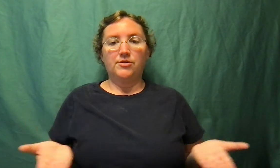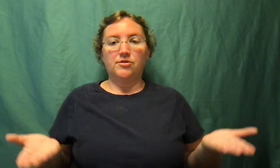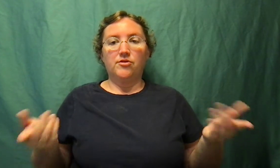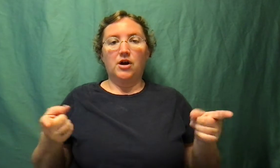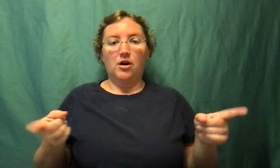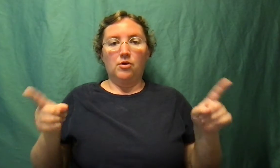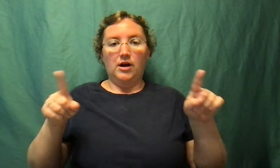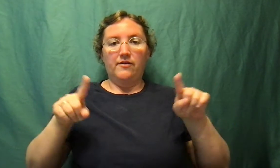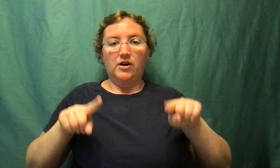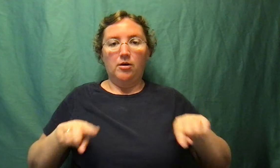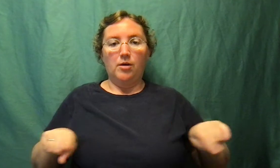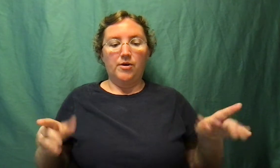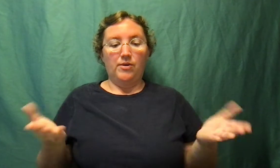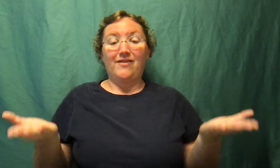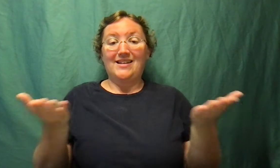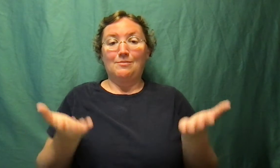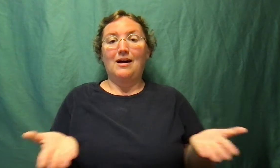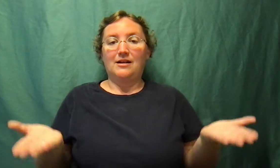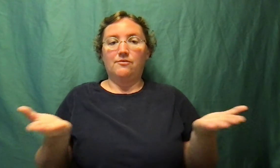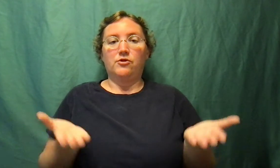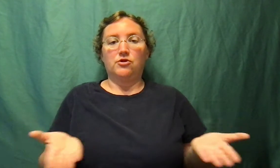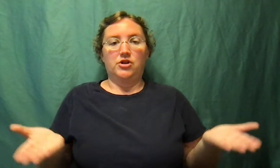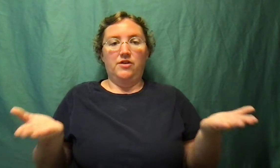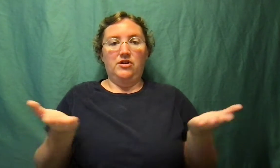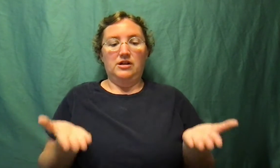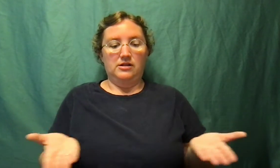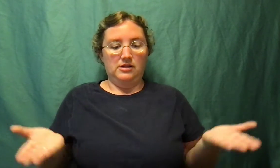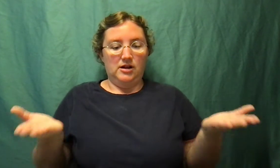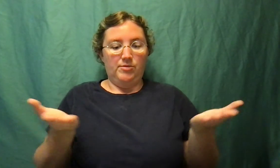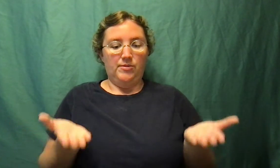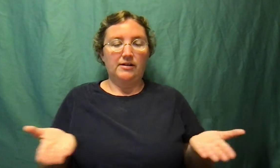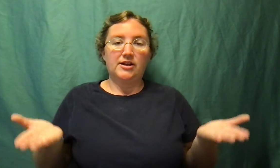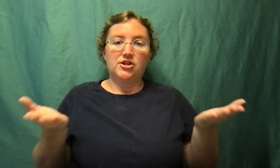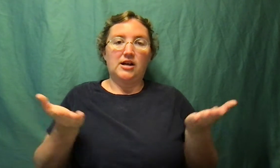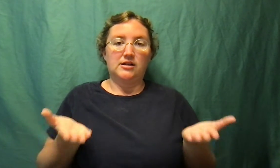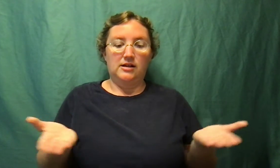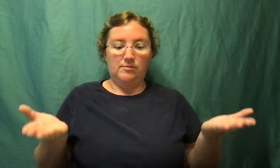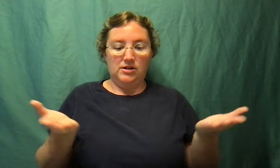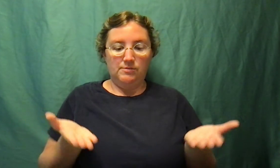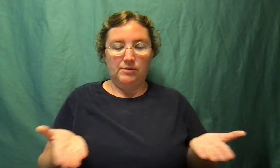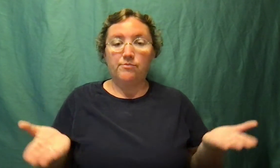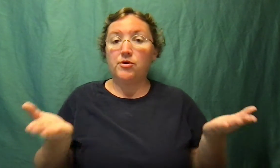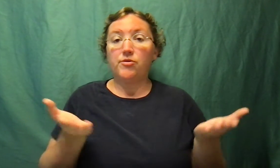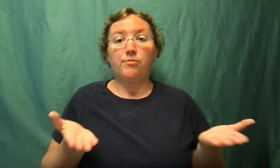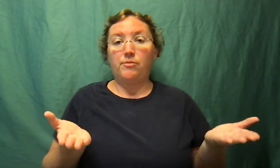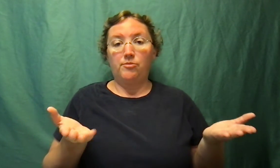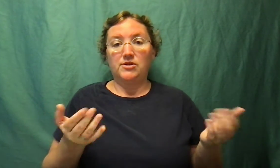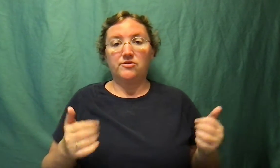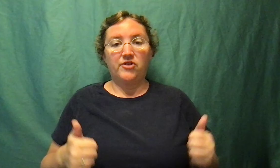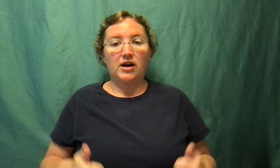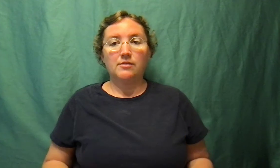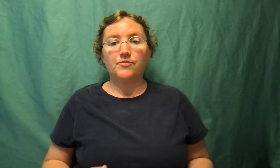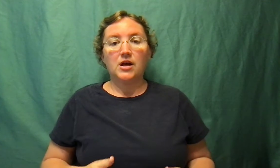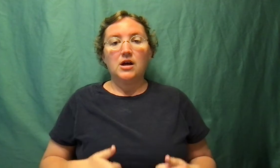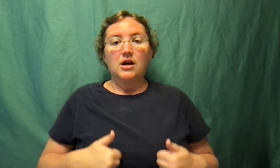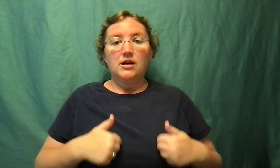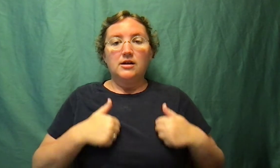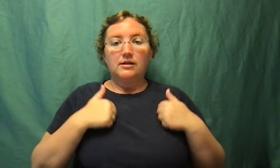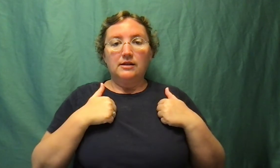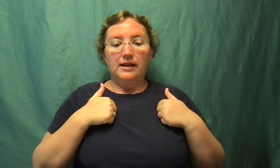do the kind of an up and around. That's my version of it, is this up and around like she has in the image, but both movements are fine.